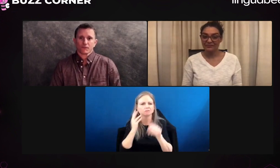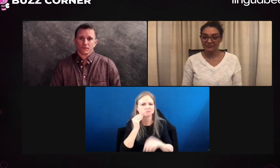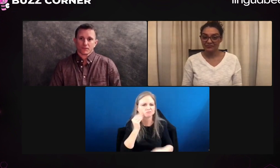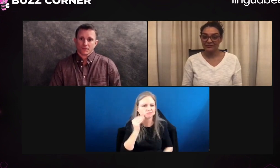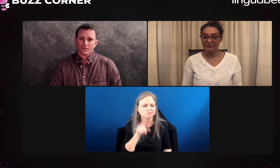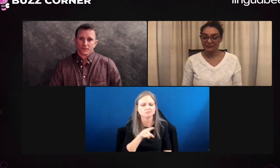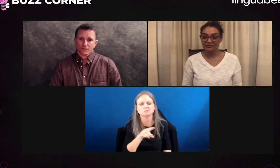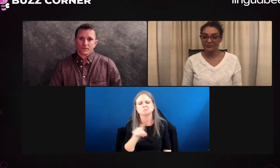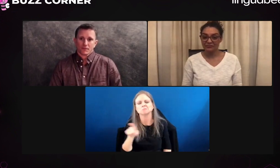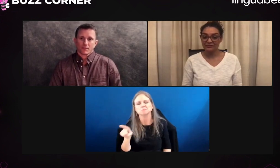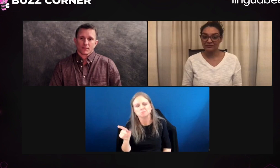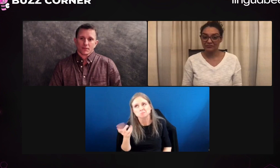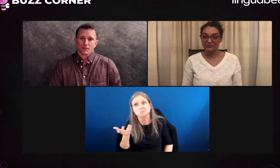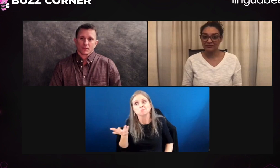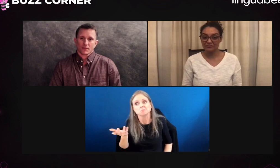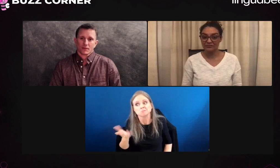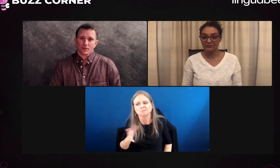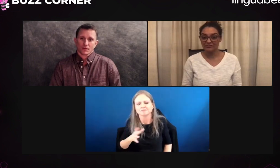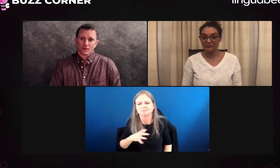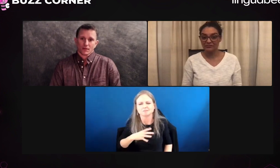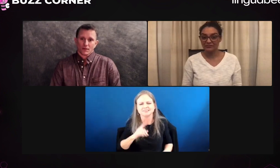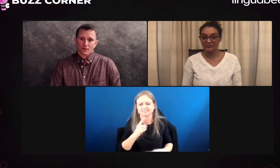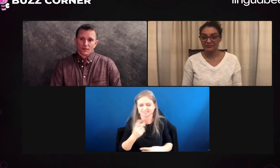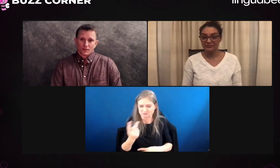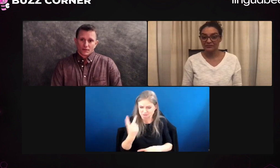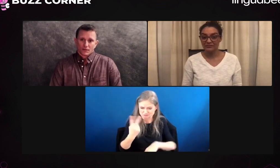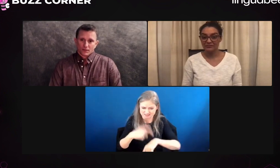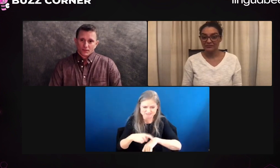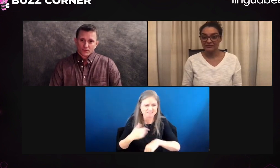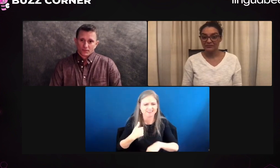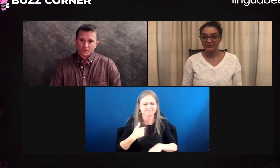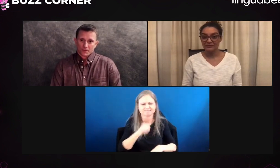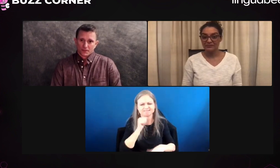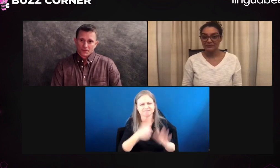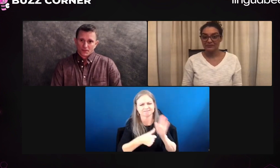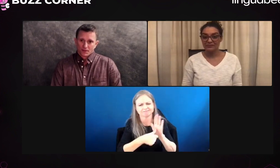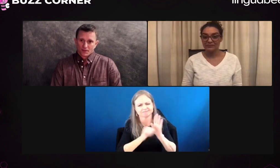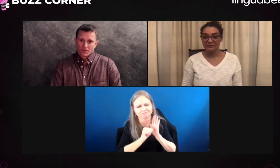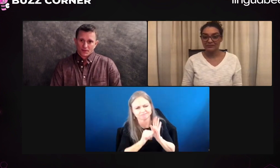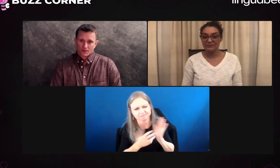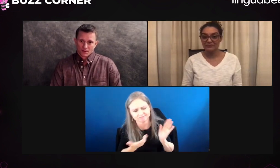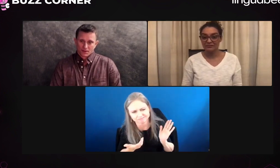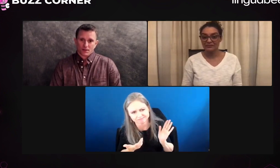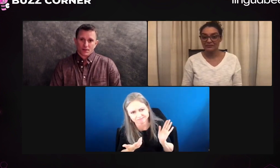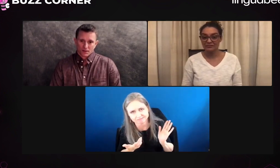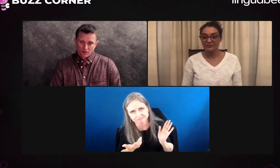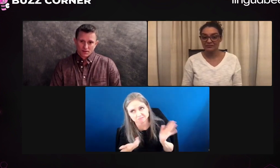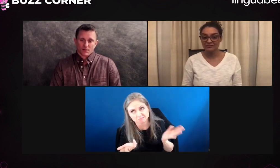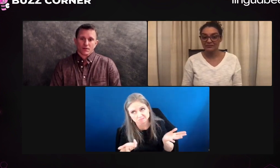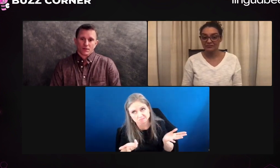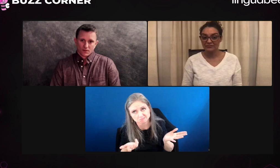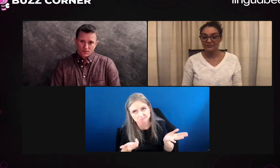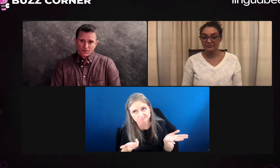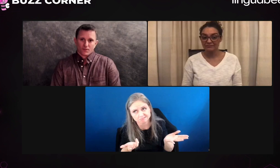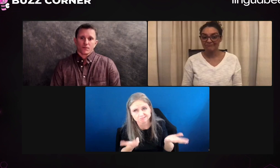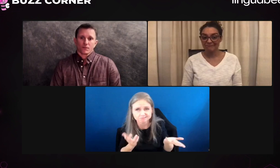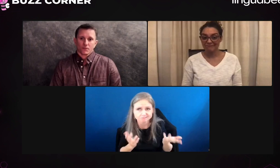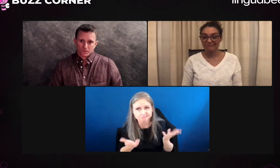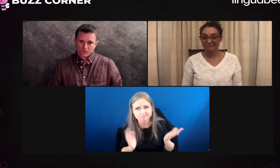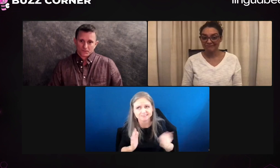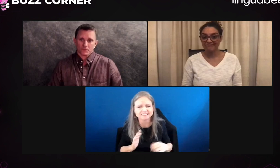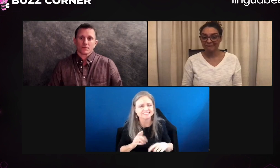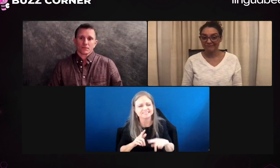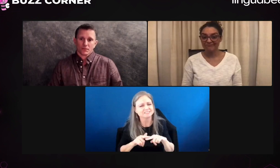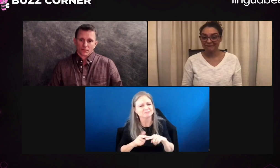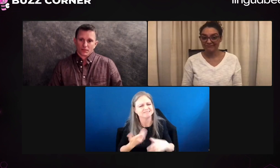The individuals that I'm seeing on VRI, they may not have enough experience or background knowledge, but again, with just a handful of